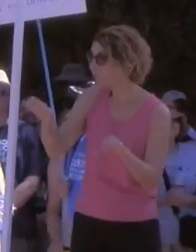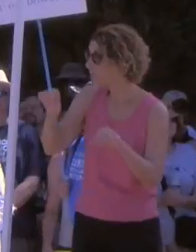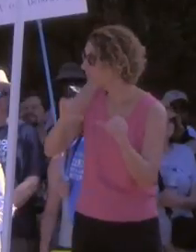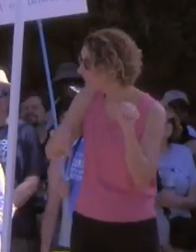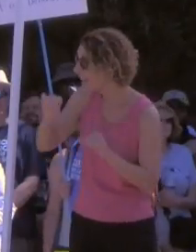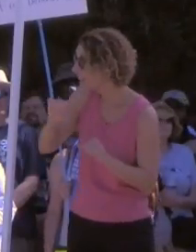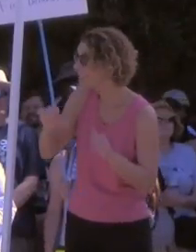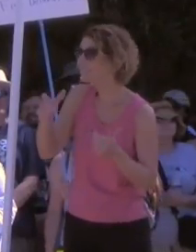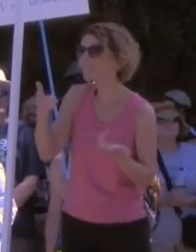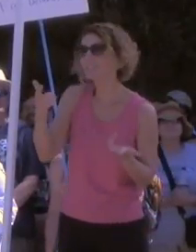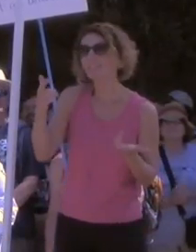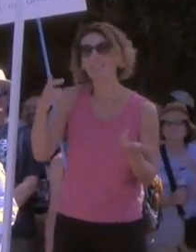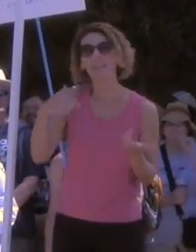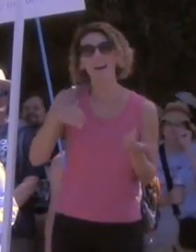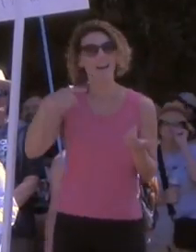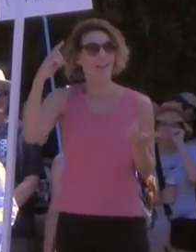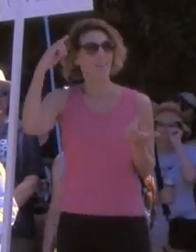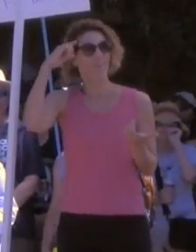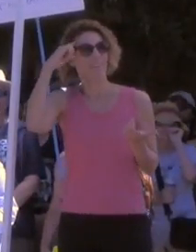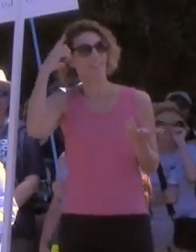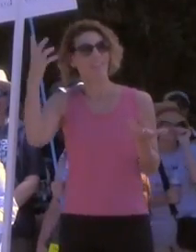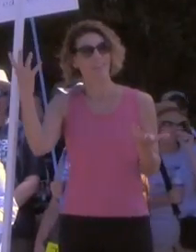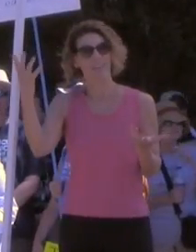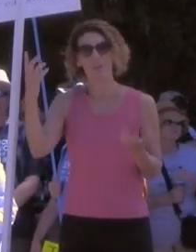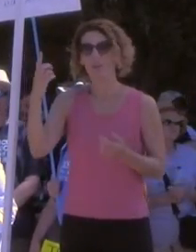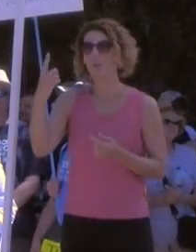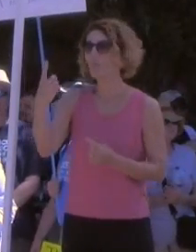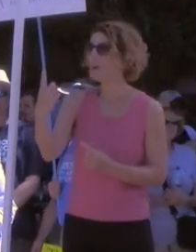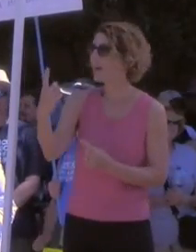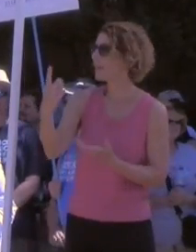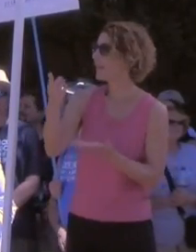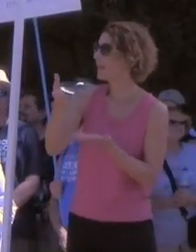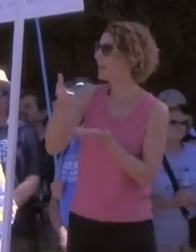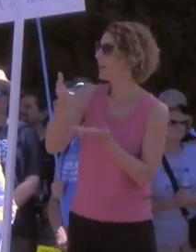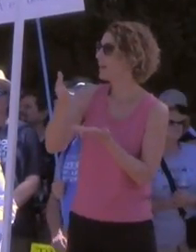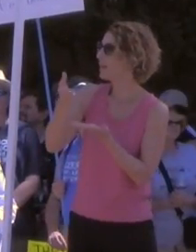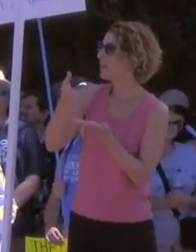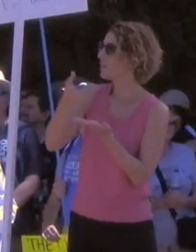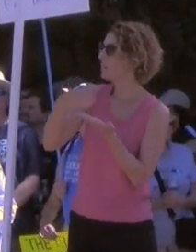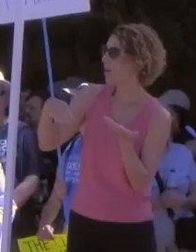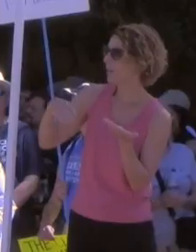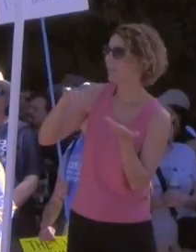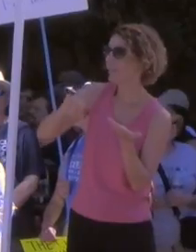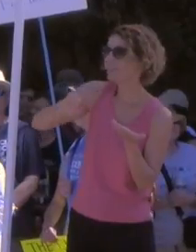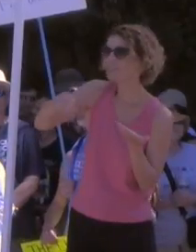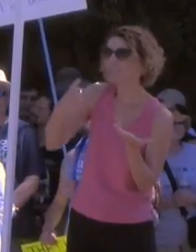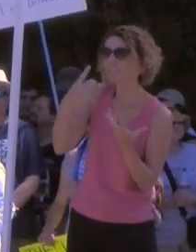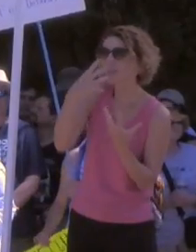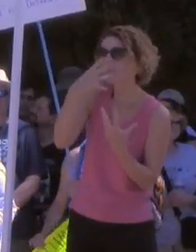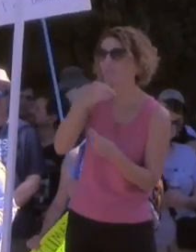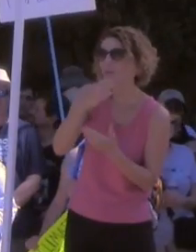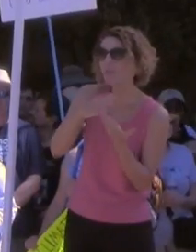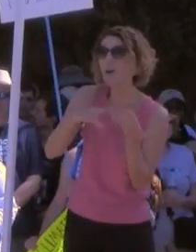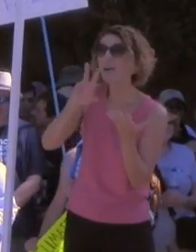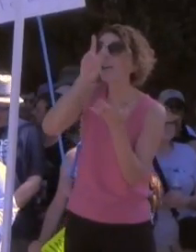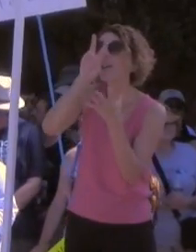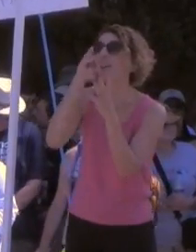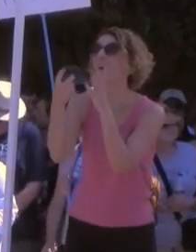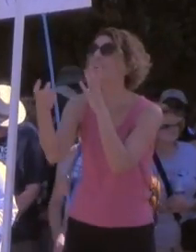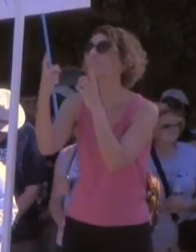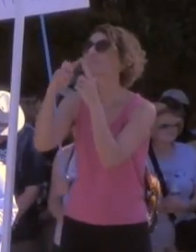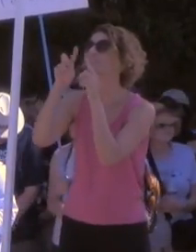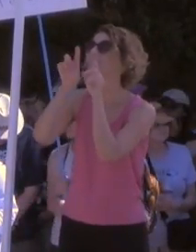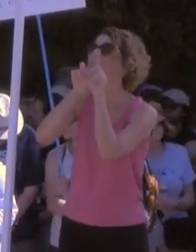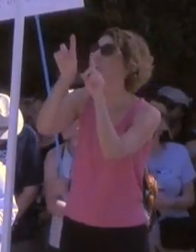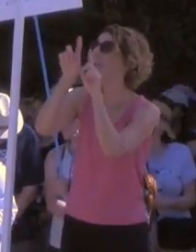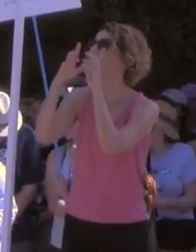I have in mind that there's one part is just the beauty of it. Getting lost in the stars,